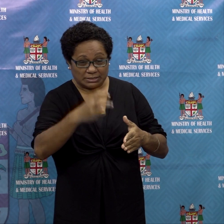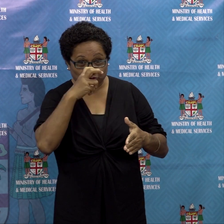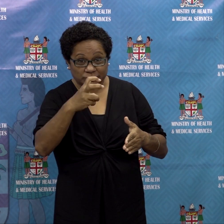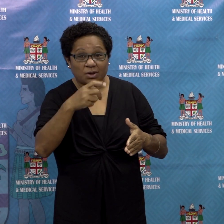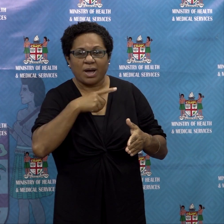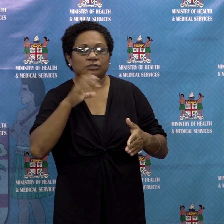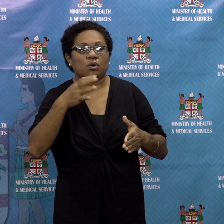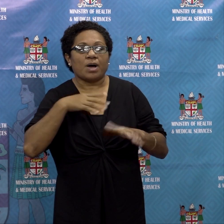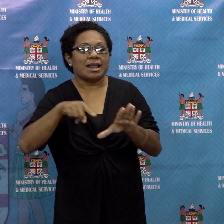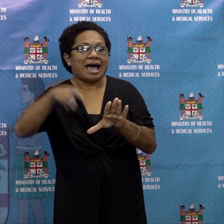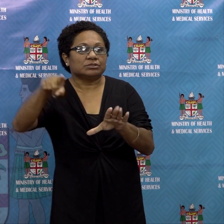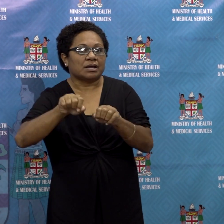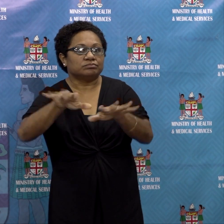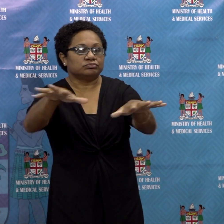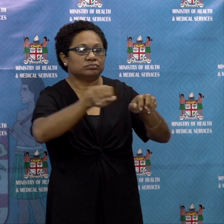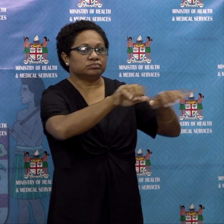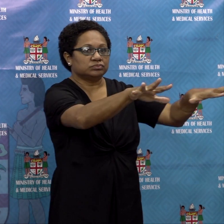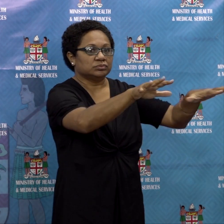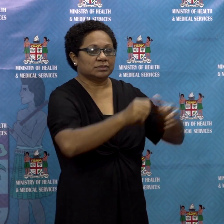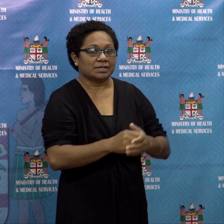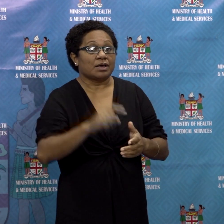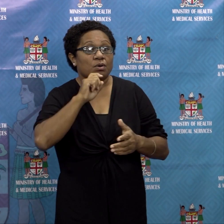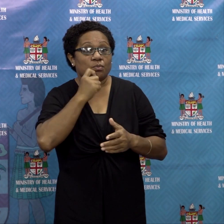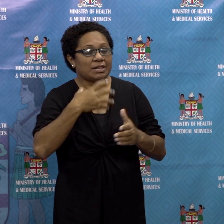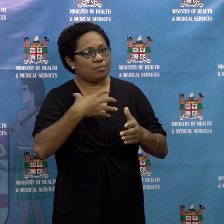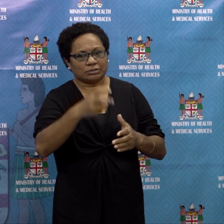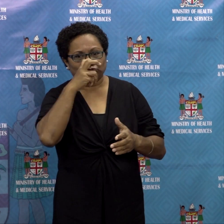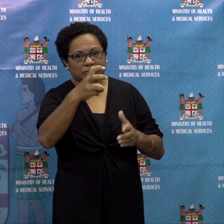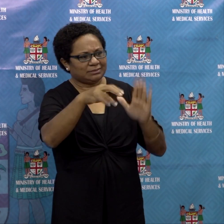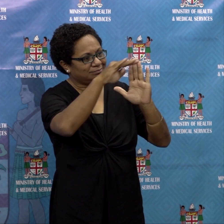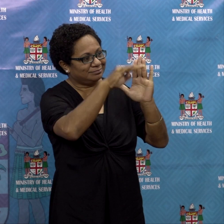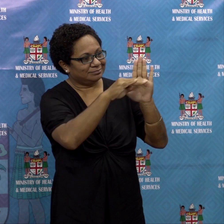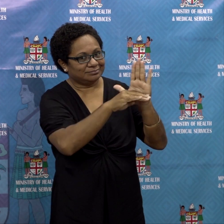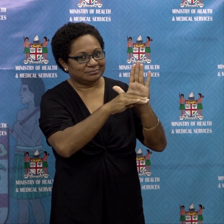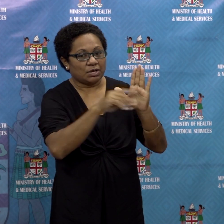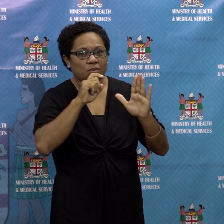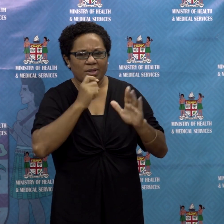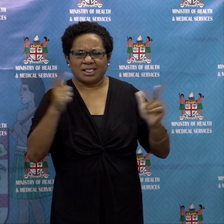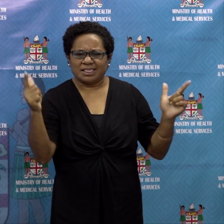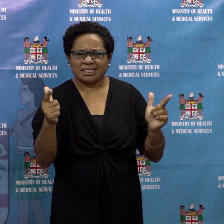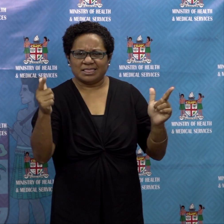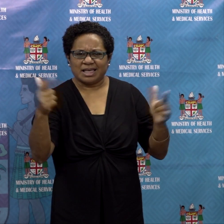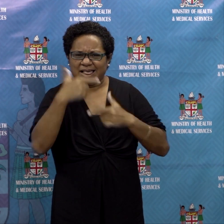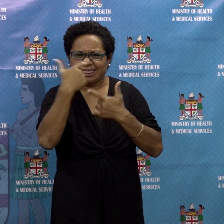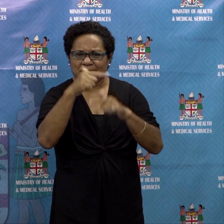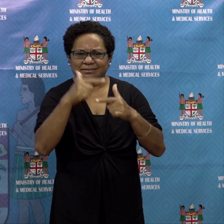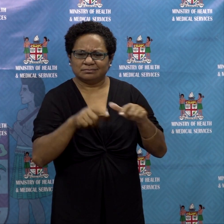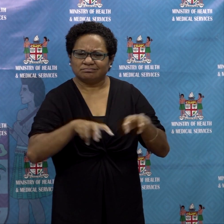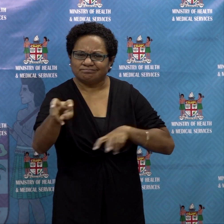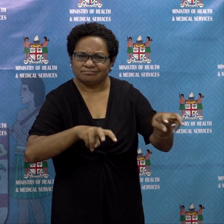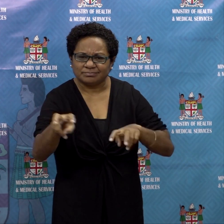containment zones by strengthening the enforcement of COVID-safe measures such as limitation on movements and gatherings, wearing of